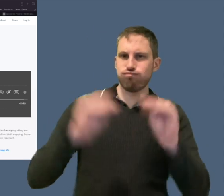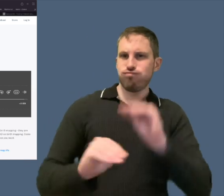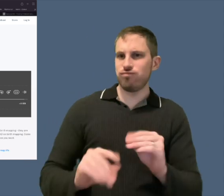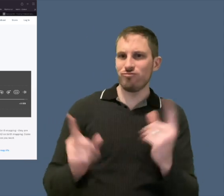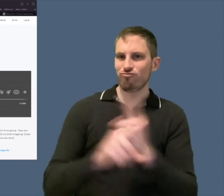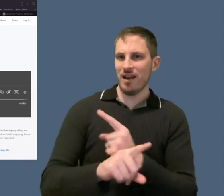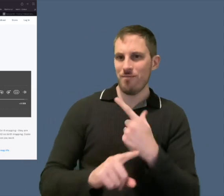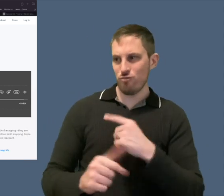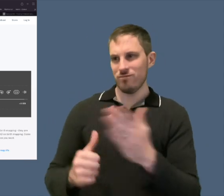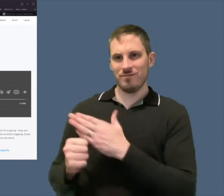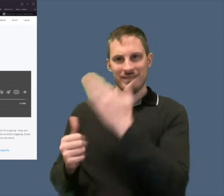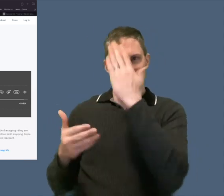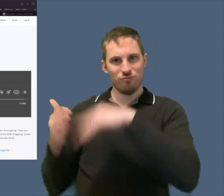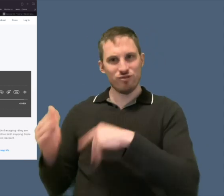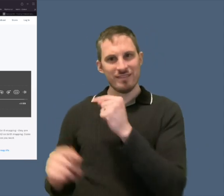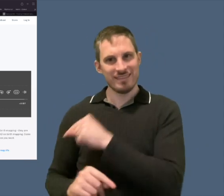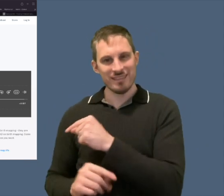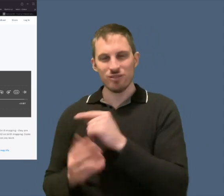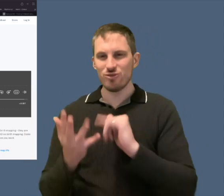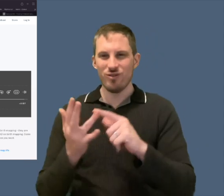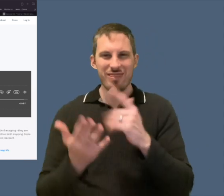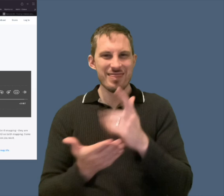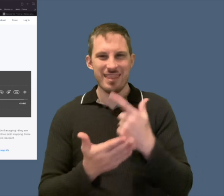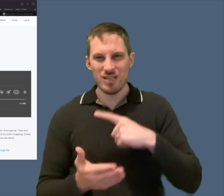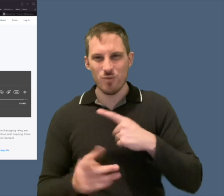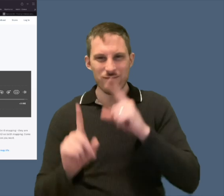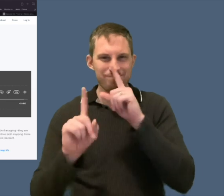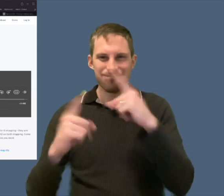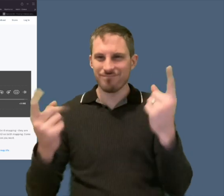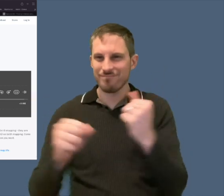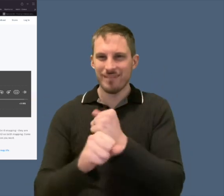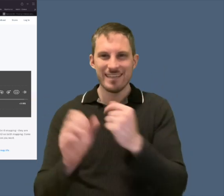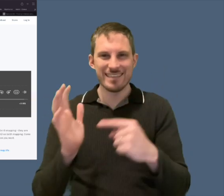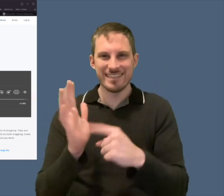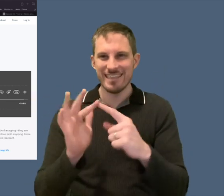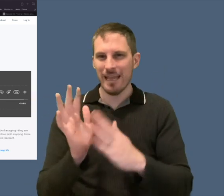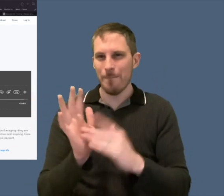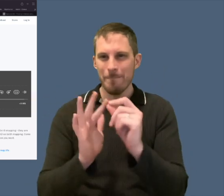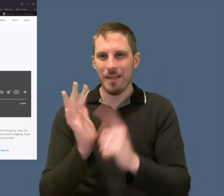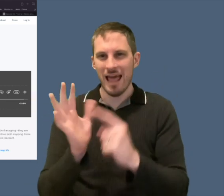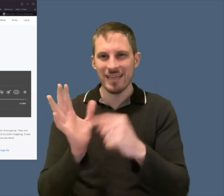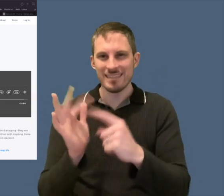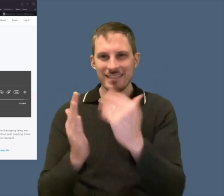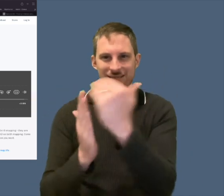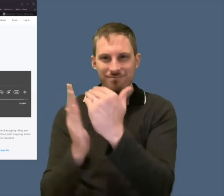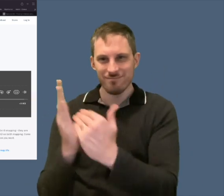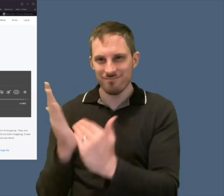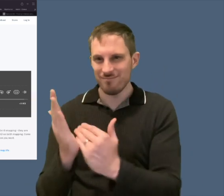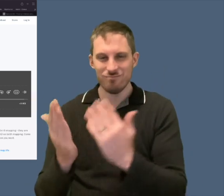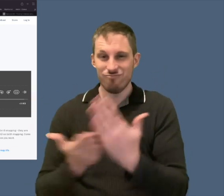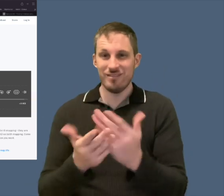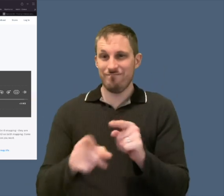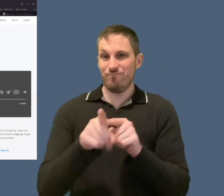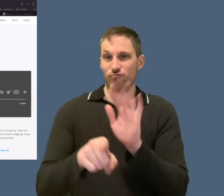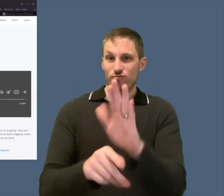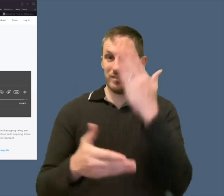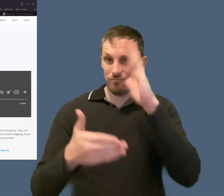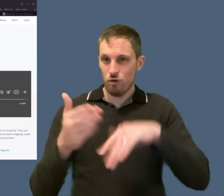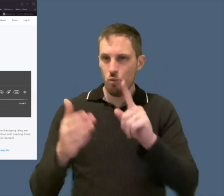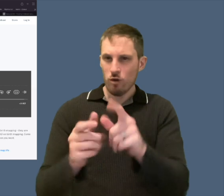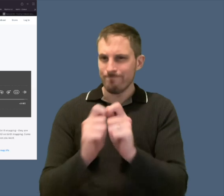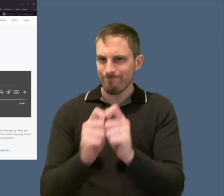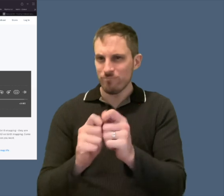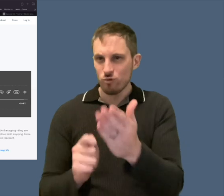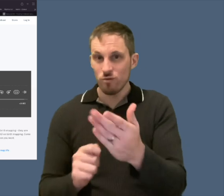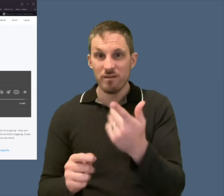time round. And so this is why it can't be this generalized thing. It's about making it your experience. Well, what is actually important to you? Well, I don't care about